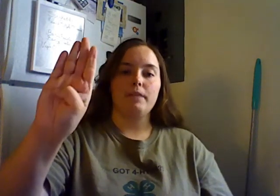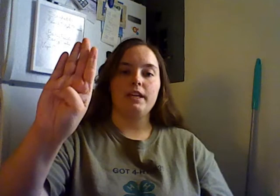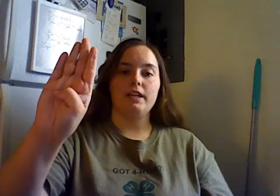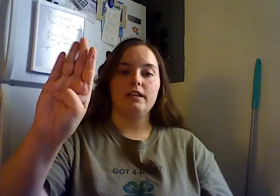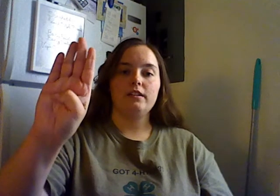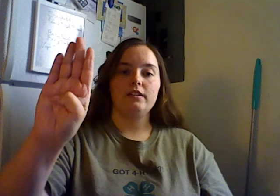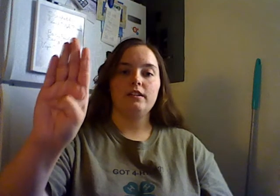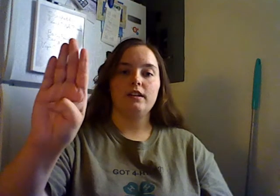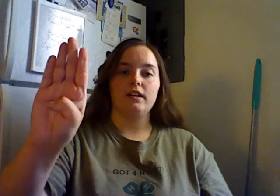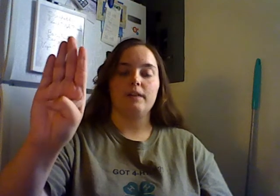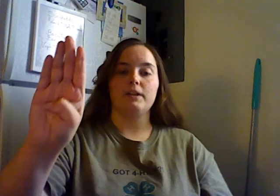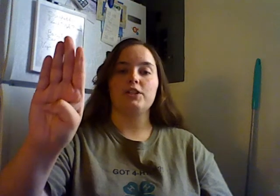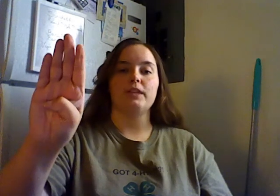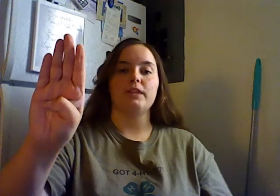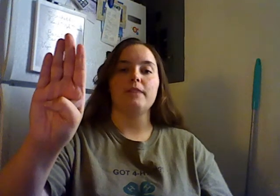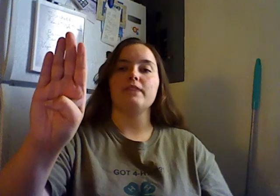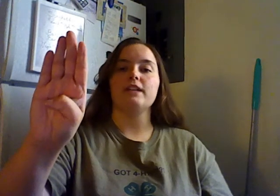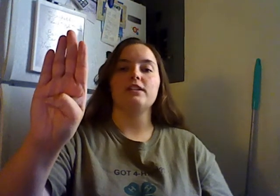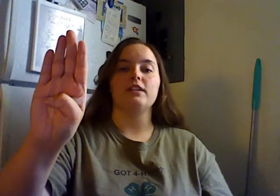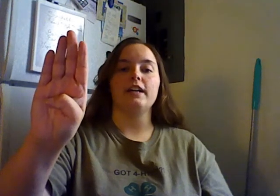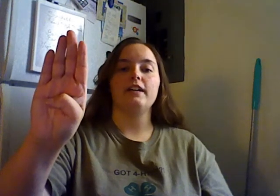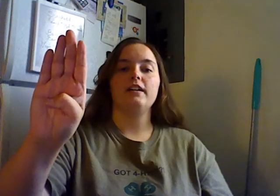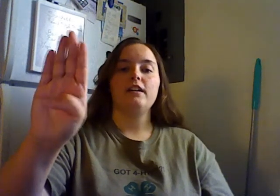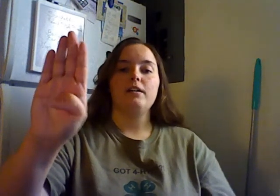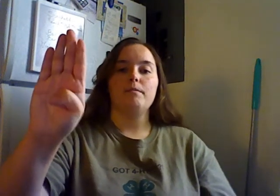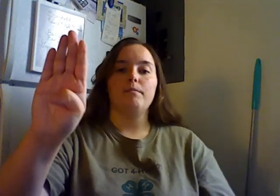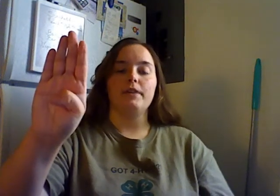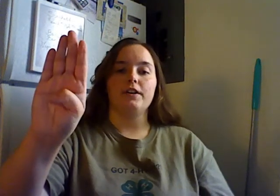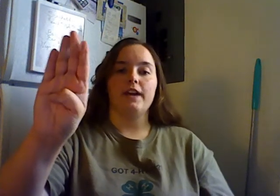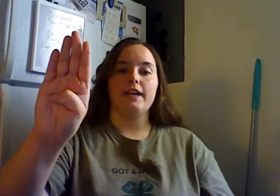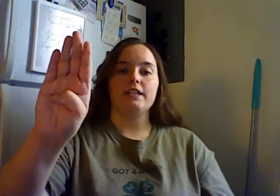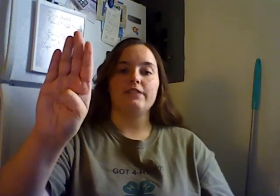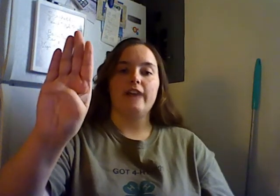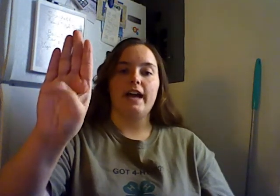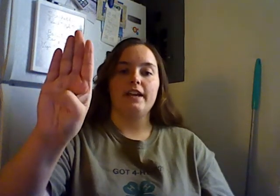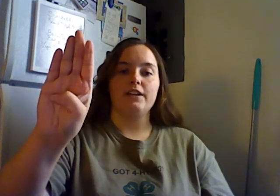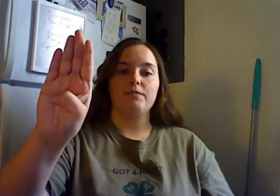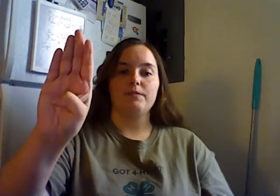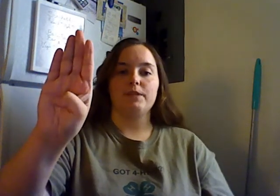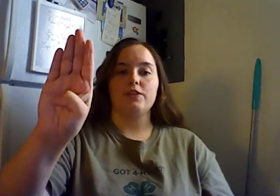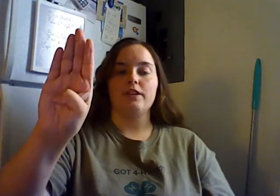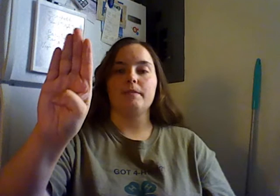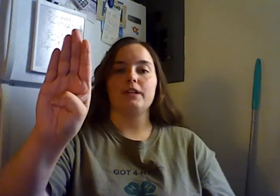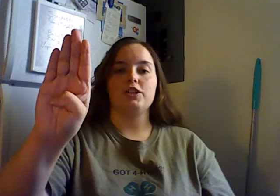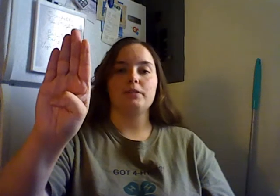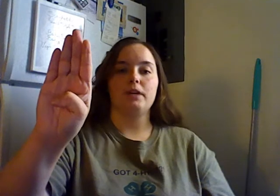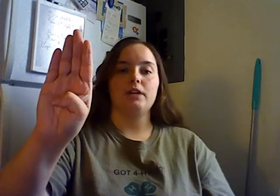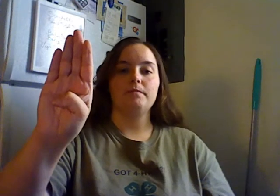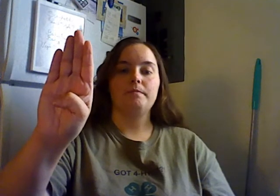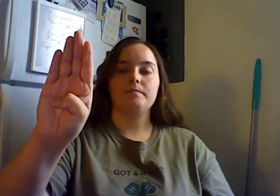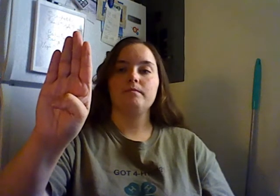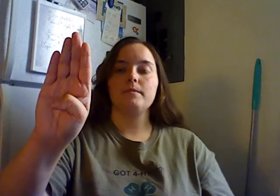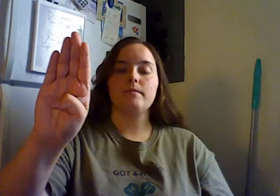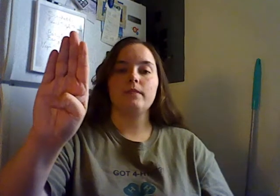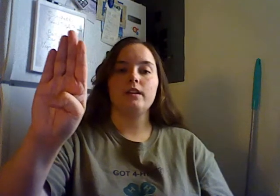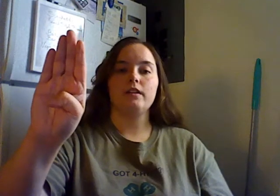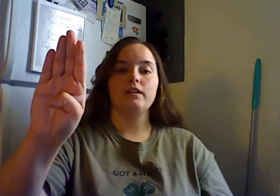B, I'm not sure what they meant for that to look like, but your hand is flat and you just put your thumb against your palm.